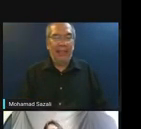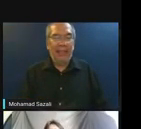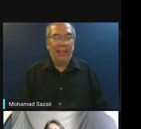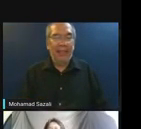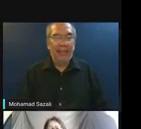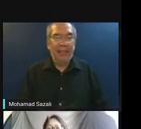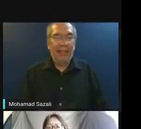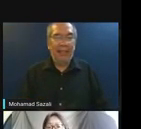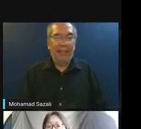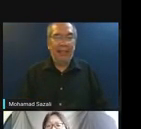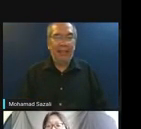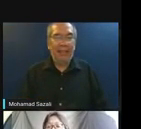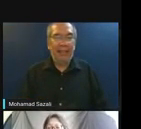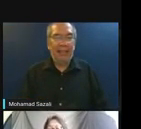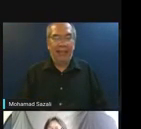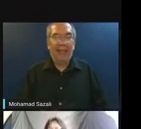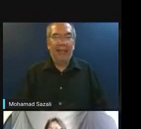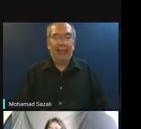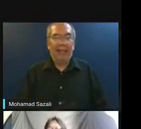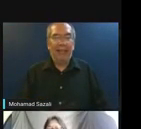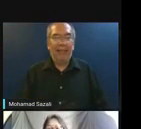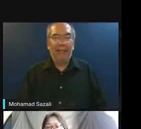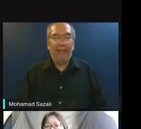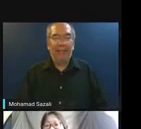is okay. Next slide, please.